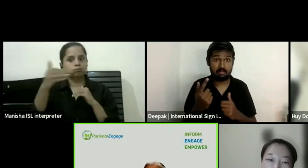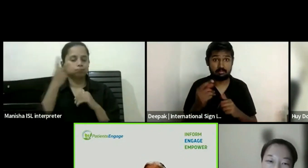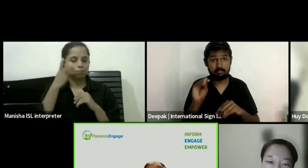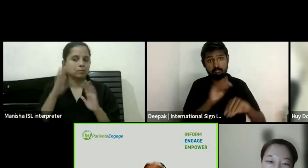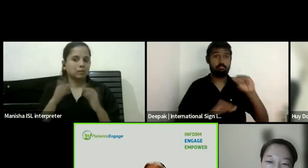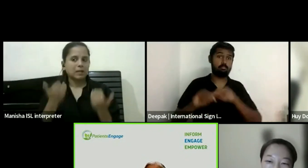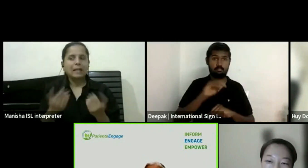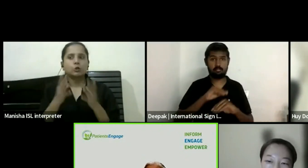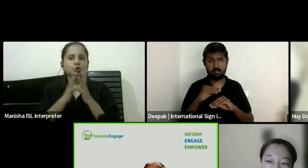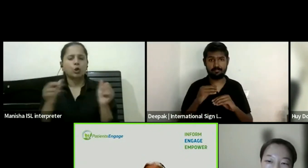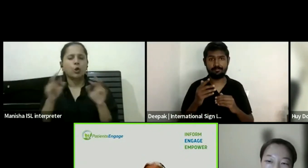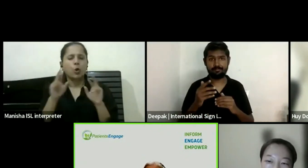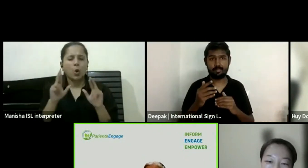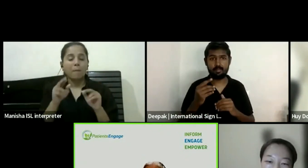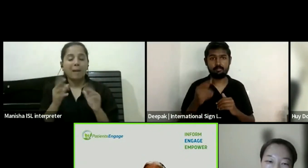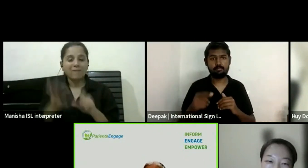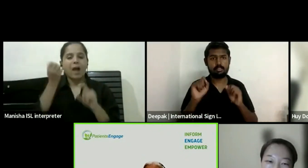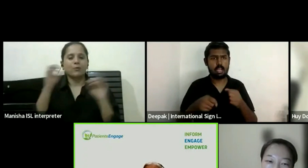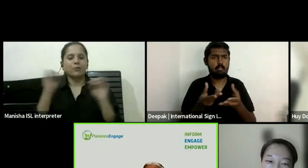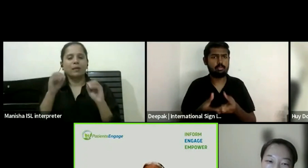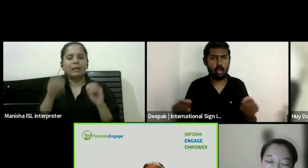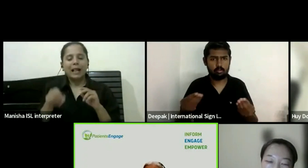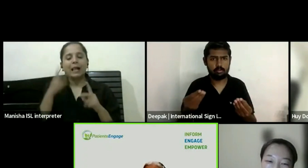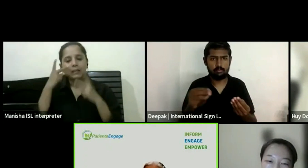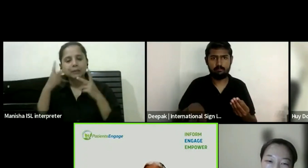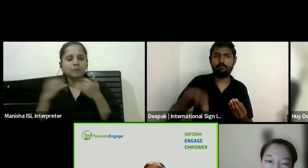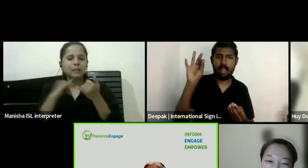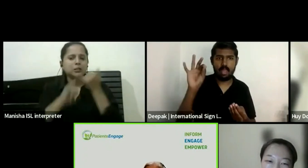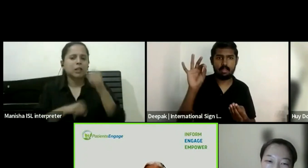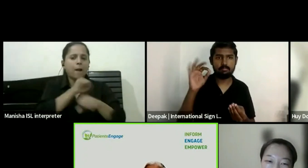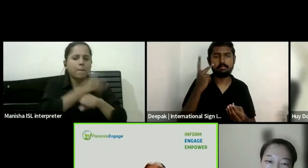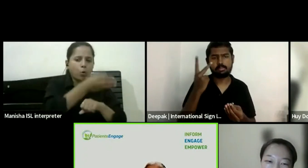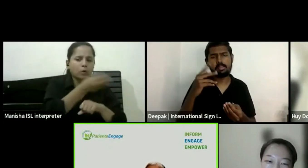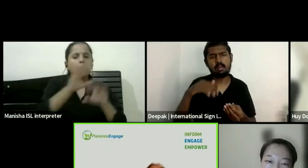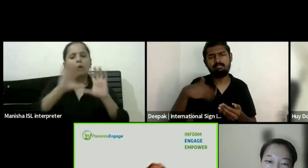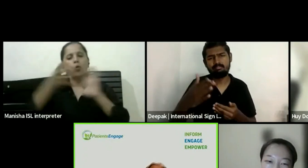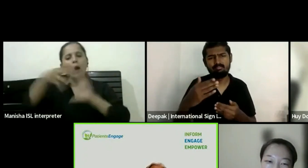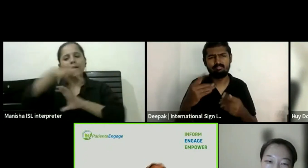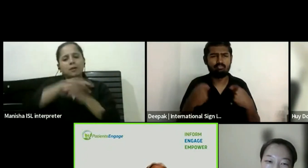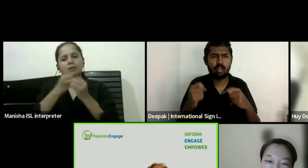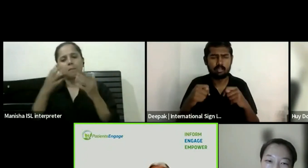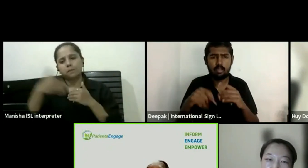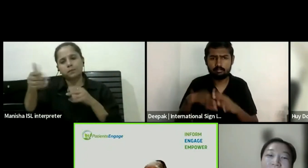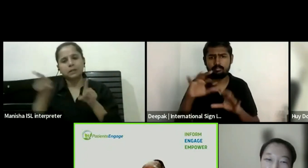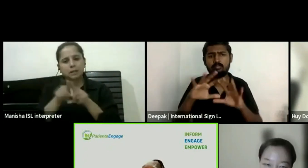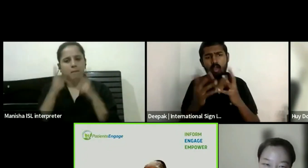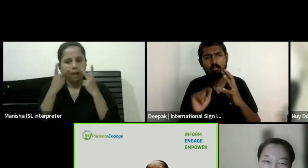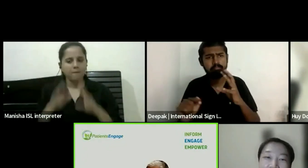solution at the moment in Singapore and a few of the countries around it as well.